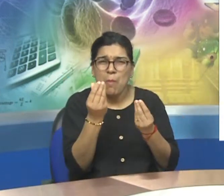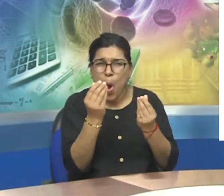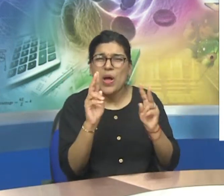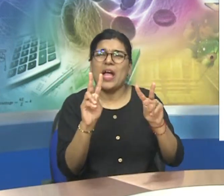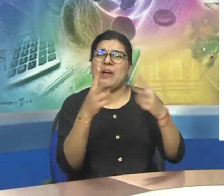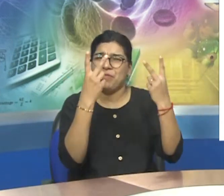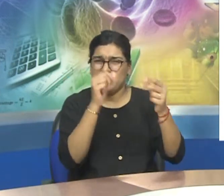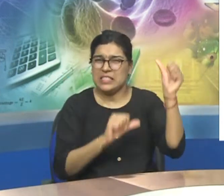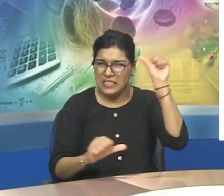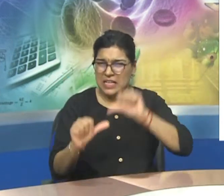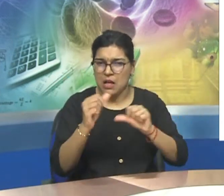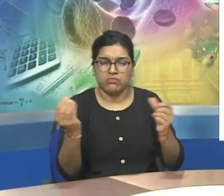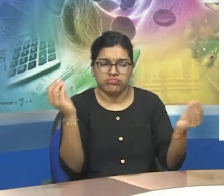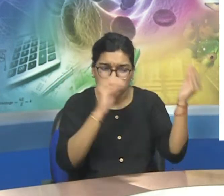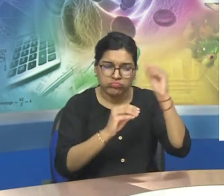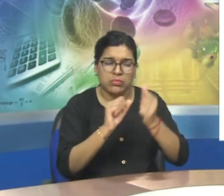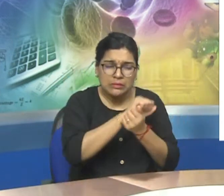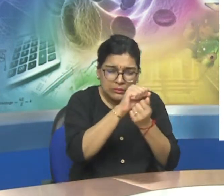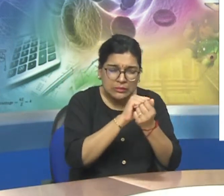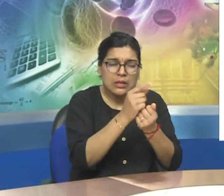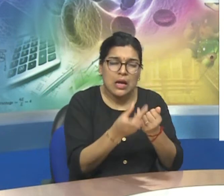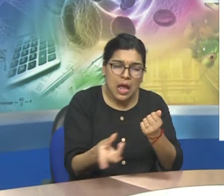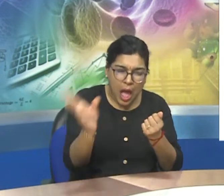that paper is recycled,